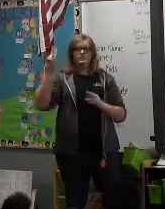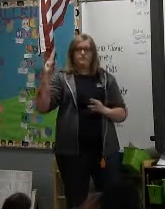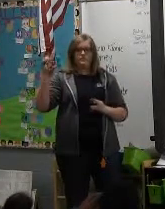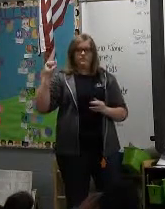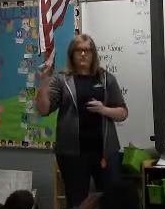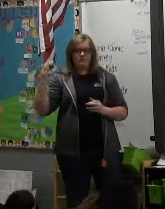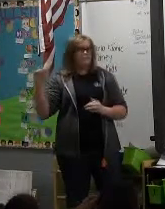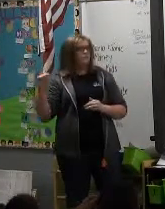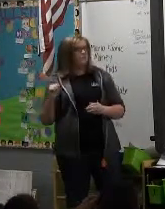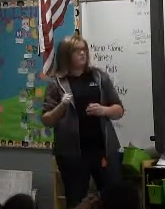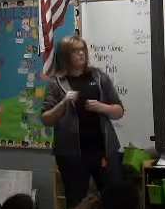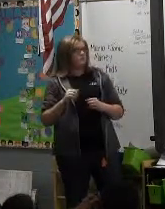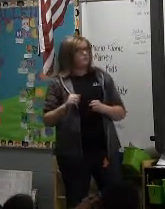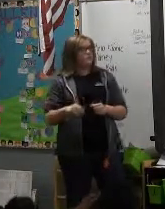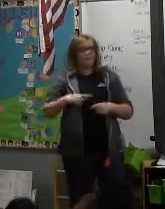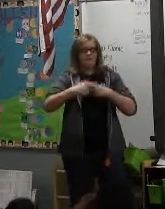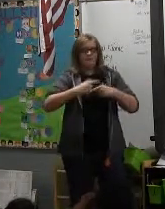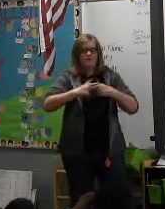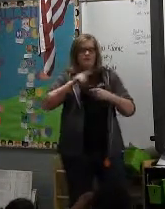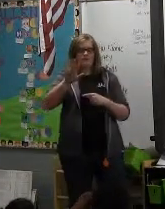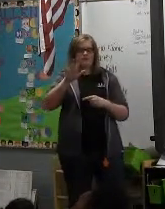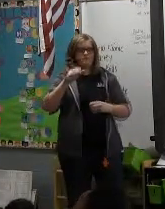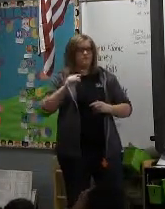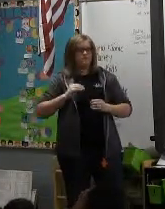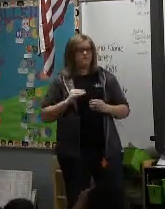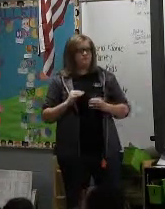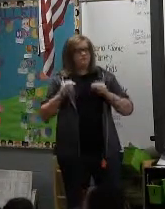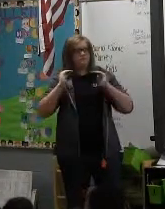This city was made for him.